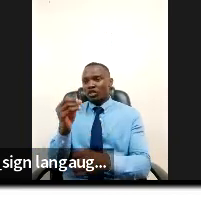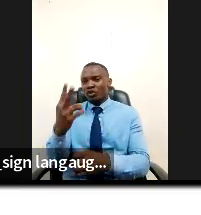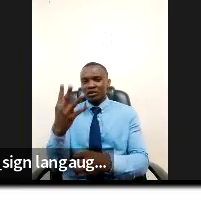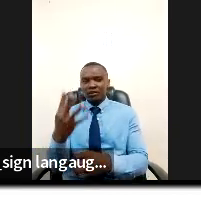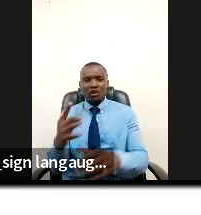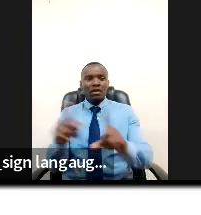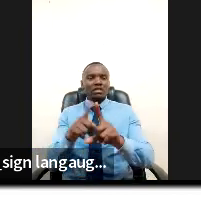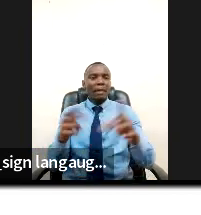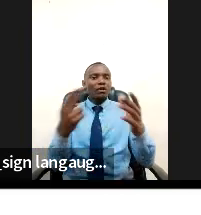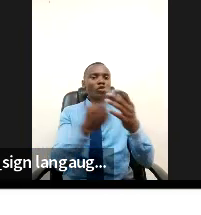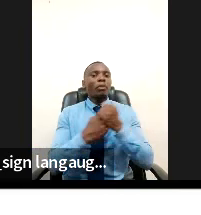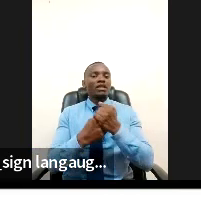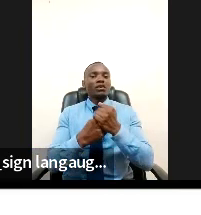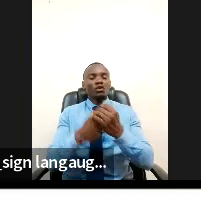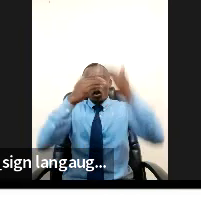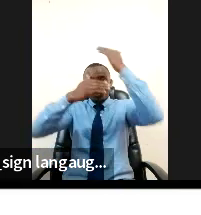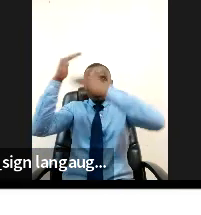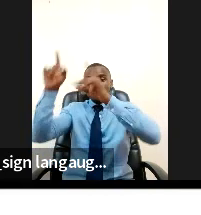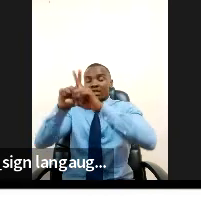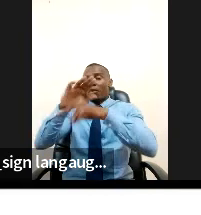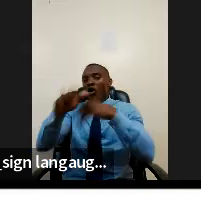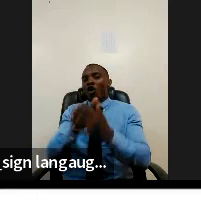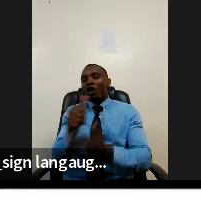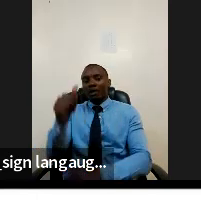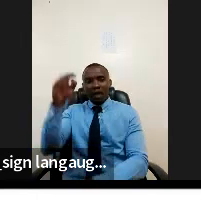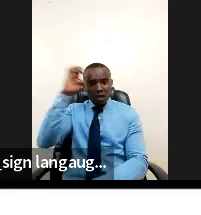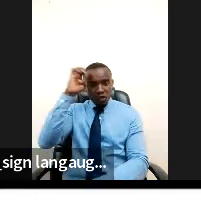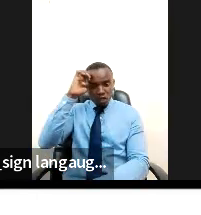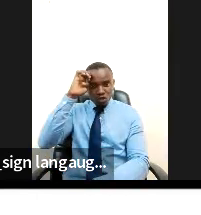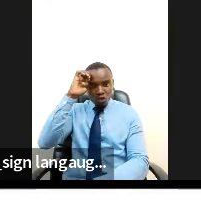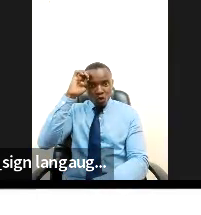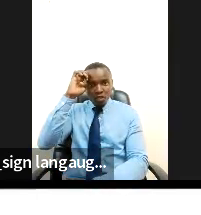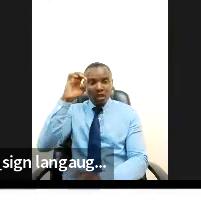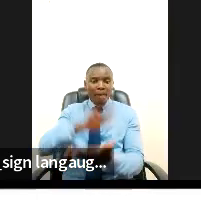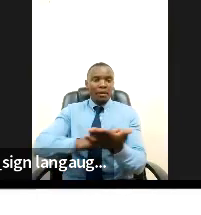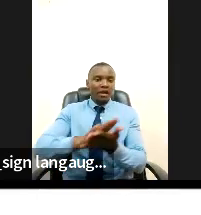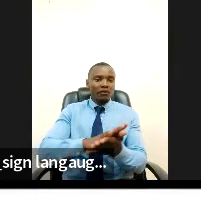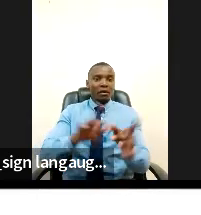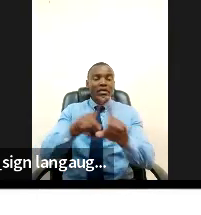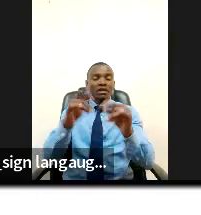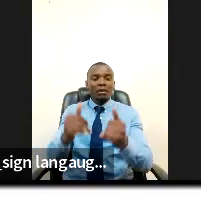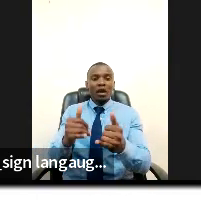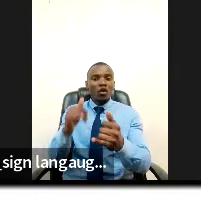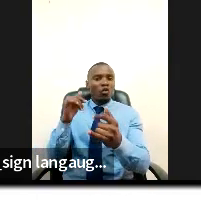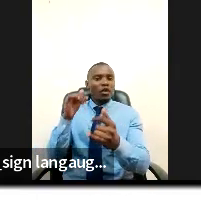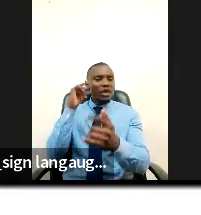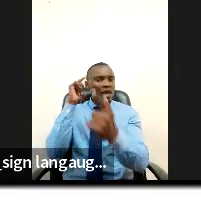online education platforms to roll out our solution. We project to have 200 clients in the first year with a